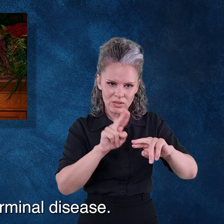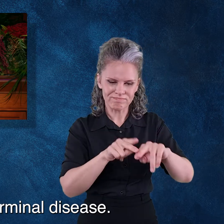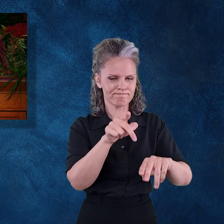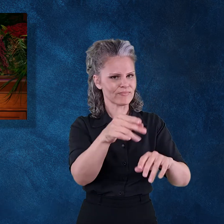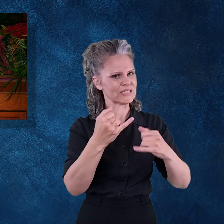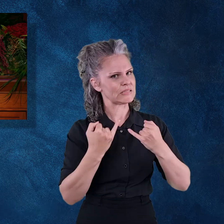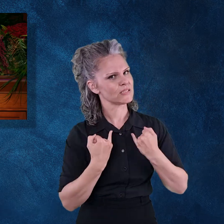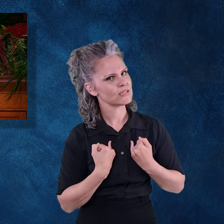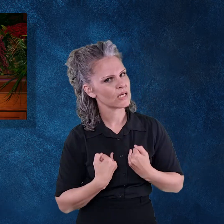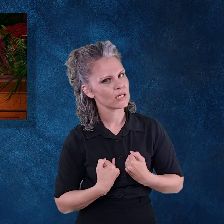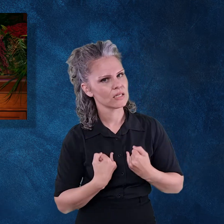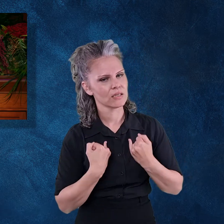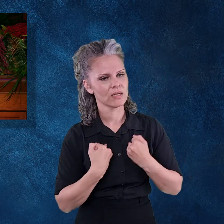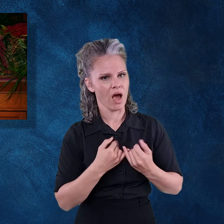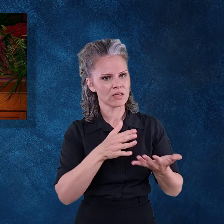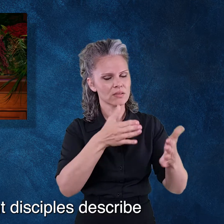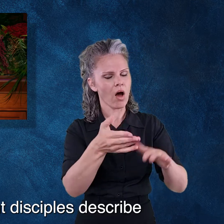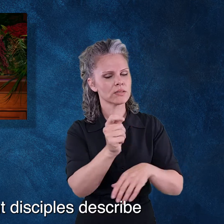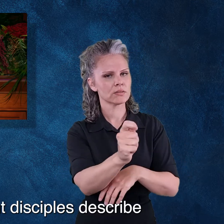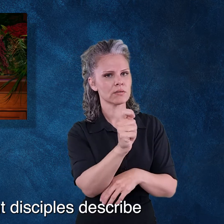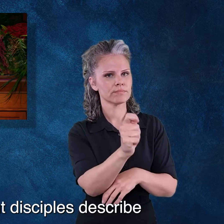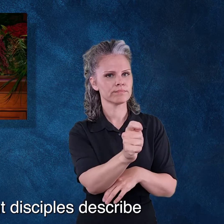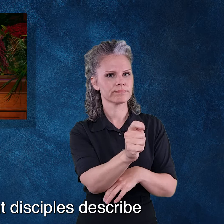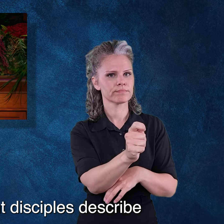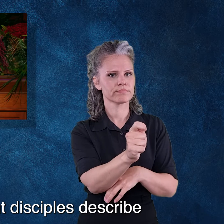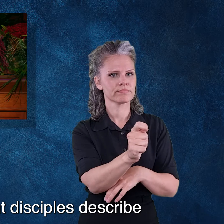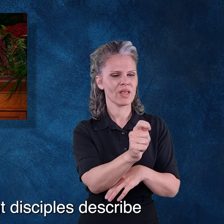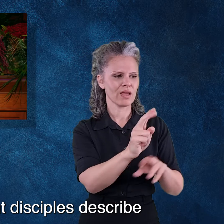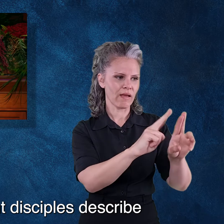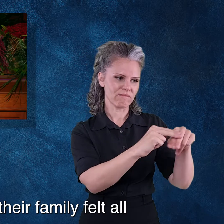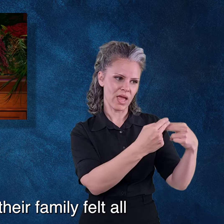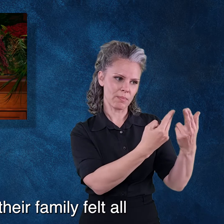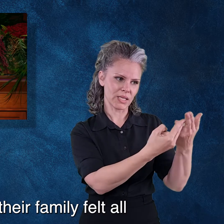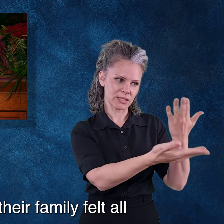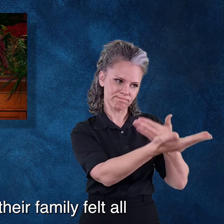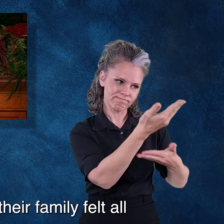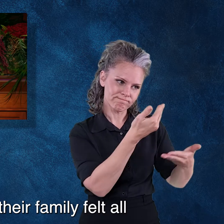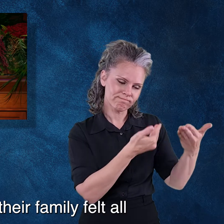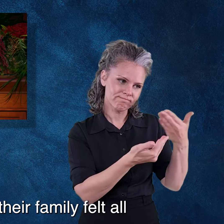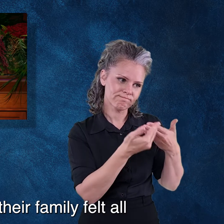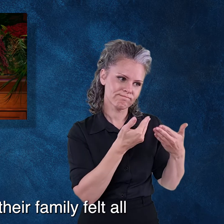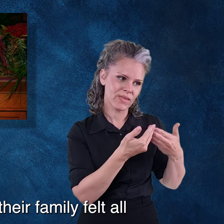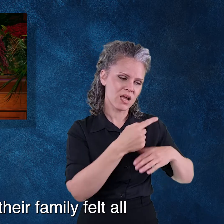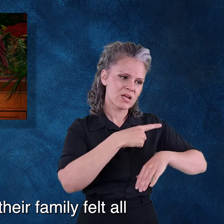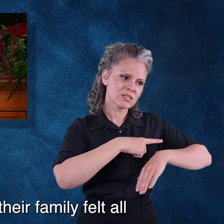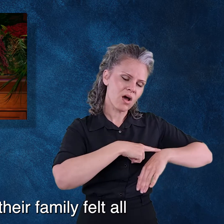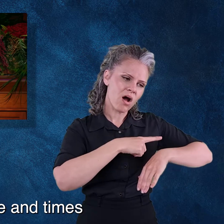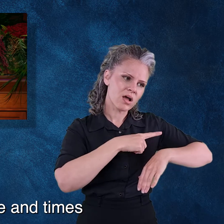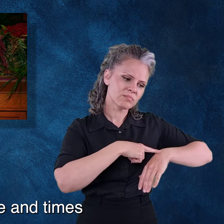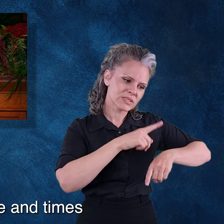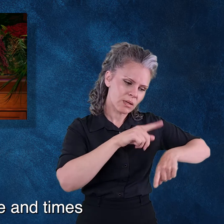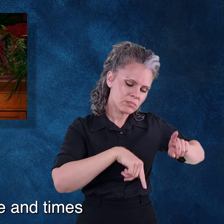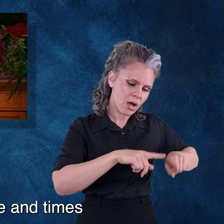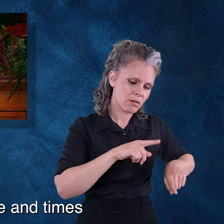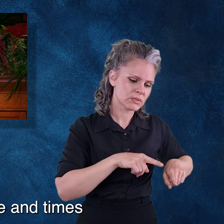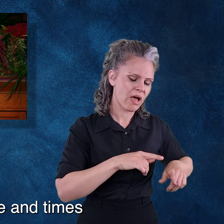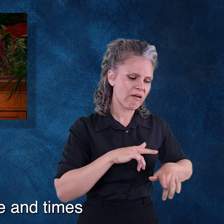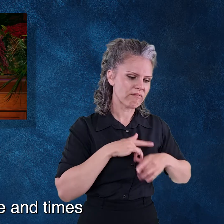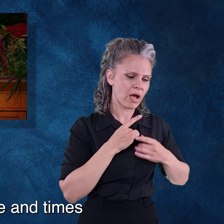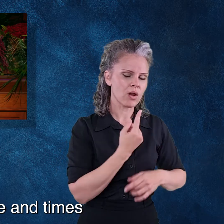disease. These valiant disciples described times that their family felt all alone